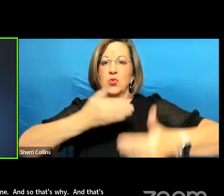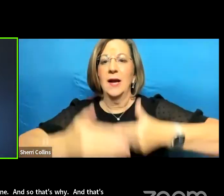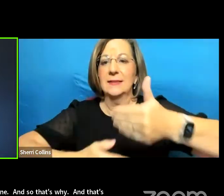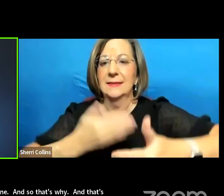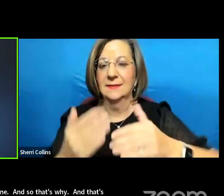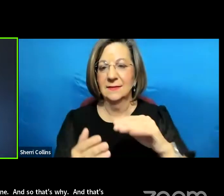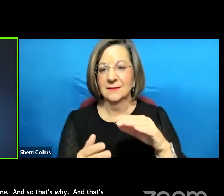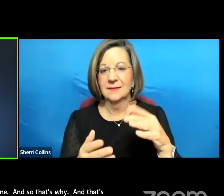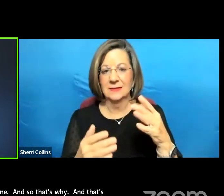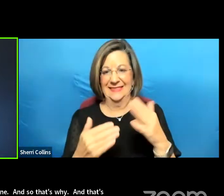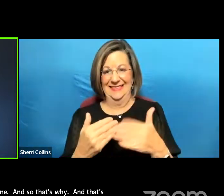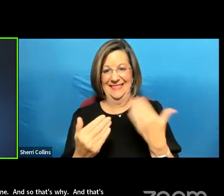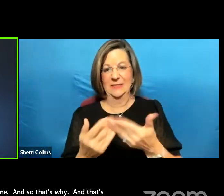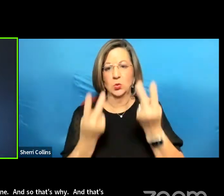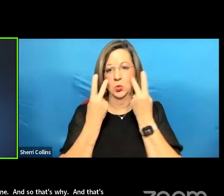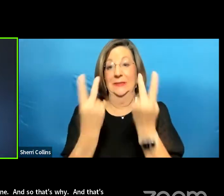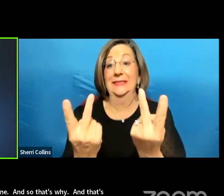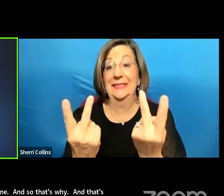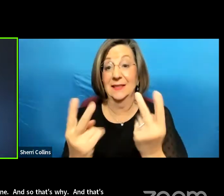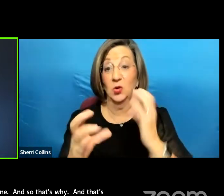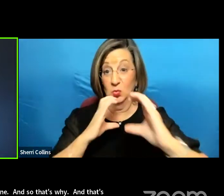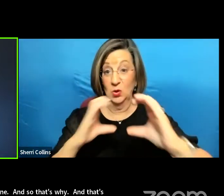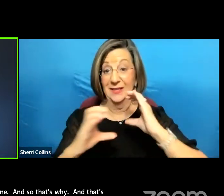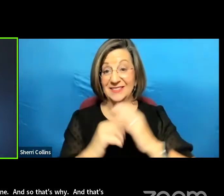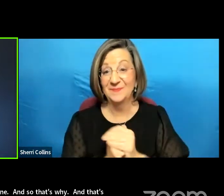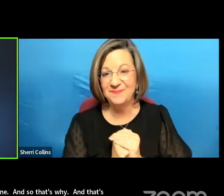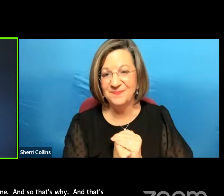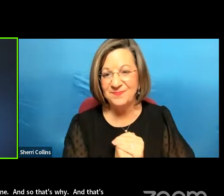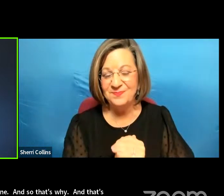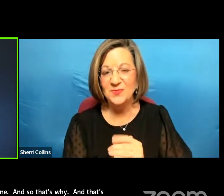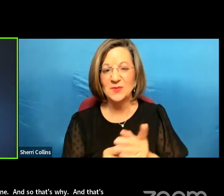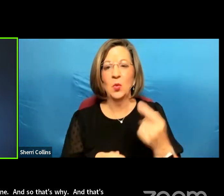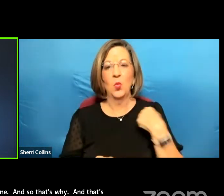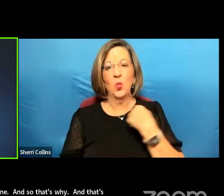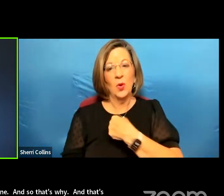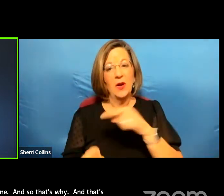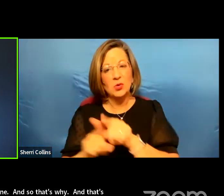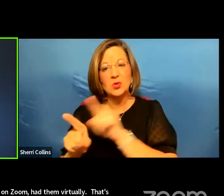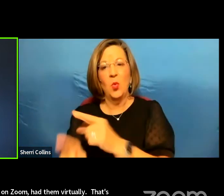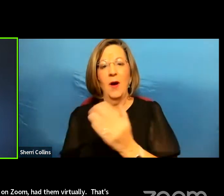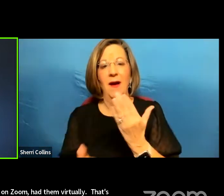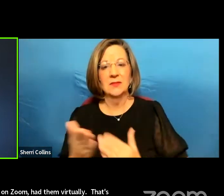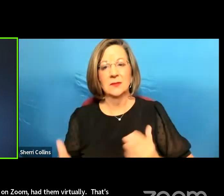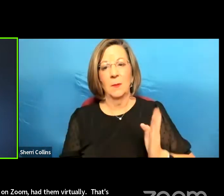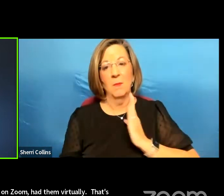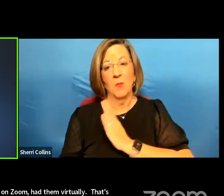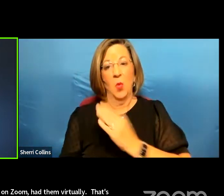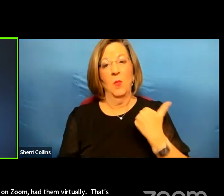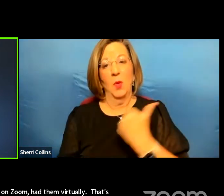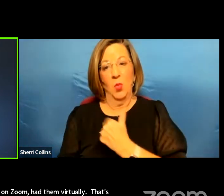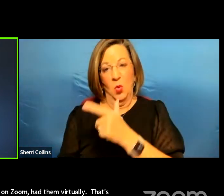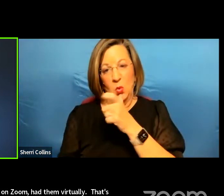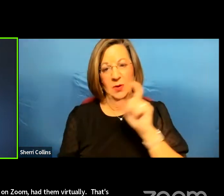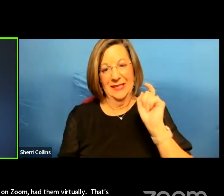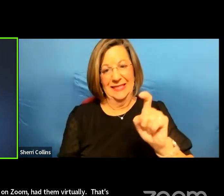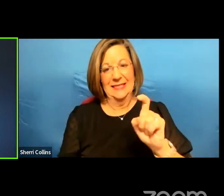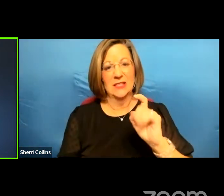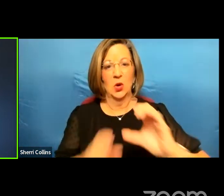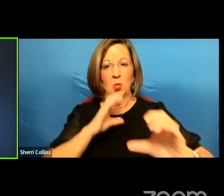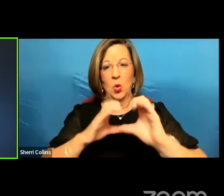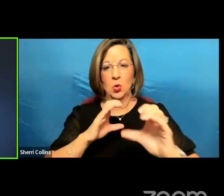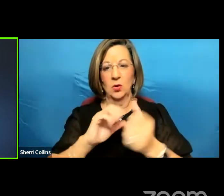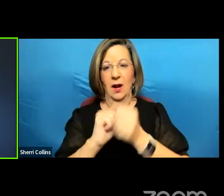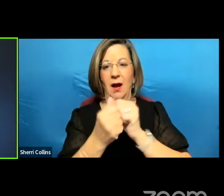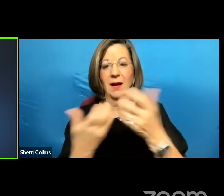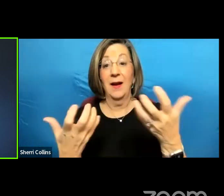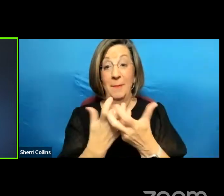them virtually. That's the procedure that we followed, is because it's easier to see the communication. We do also have some